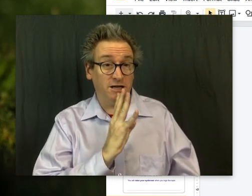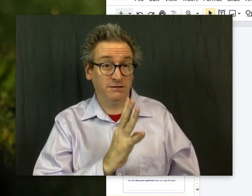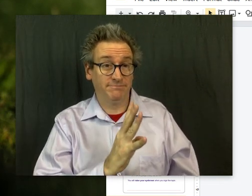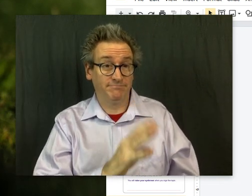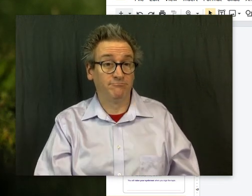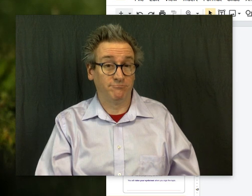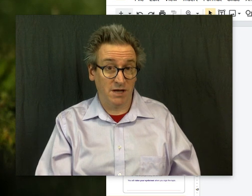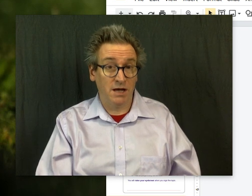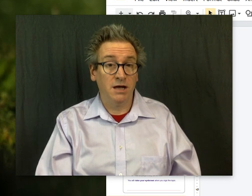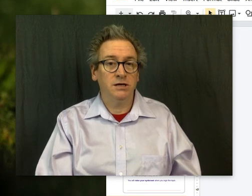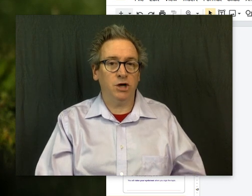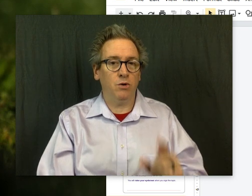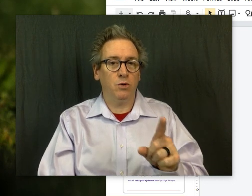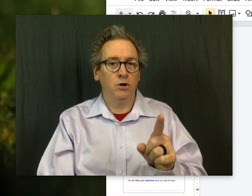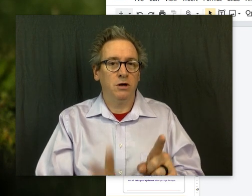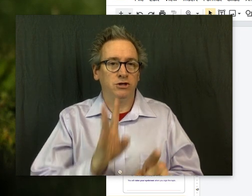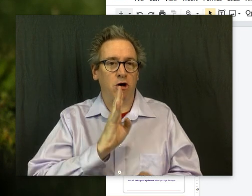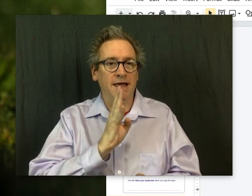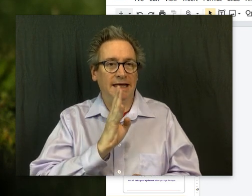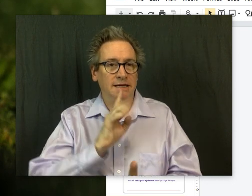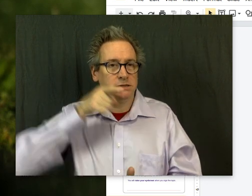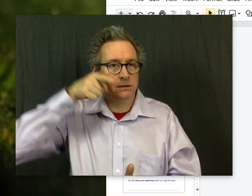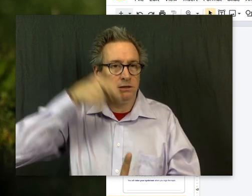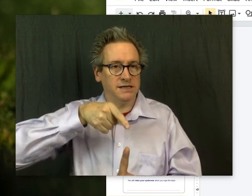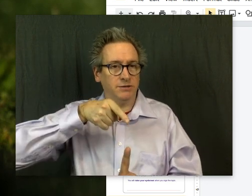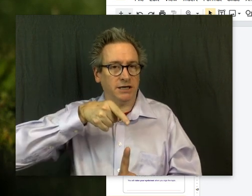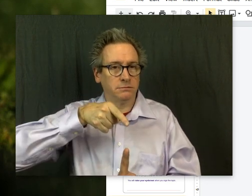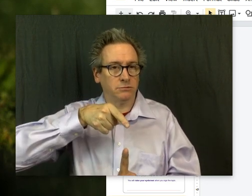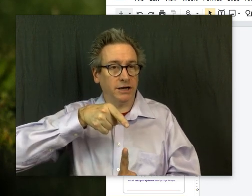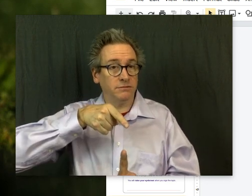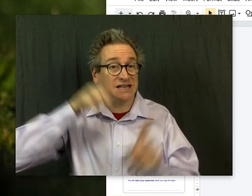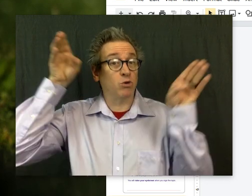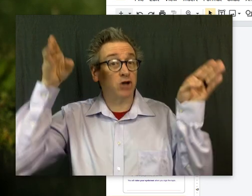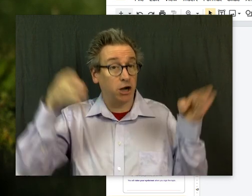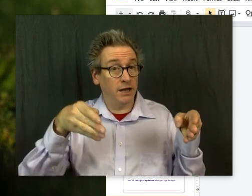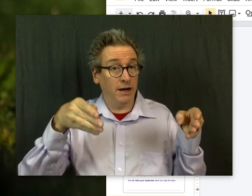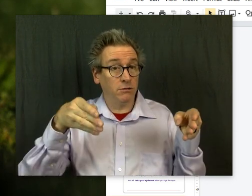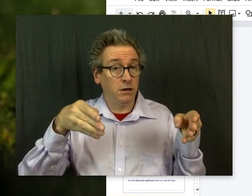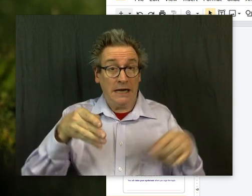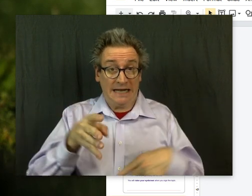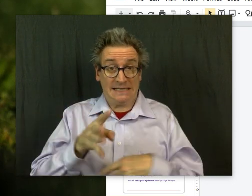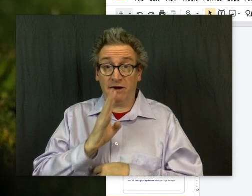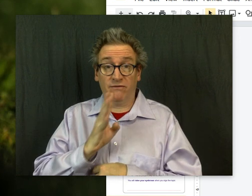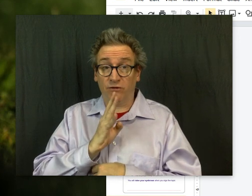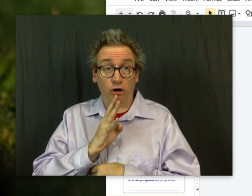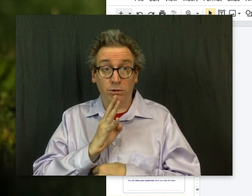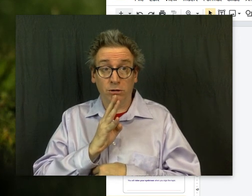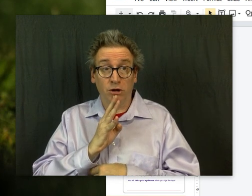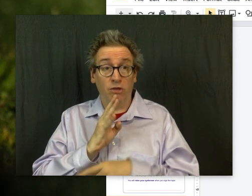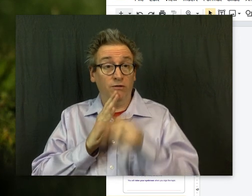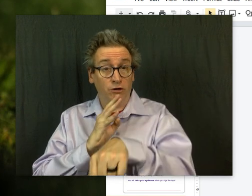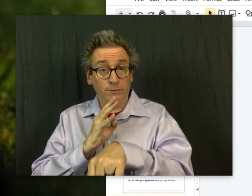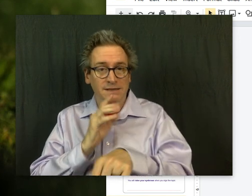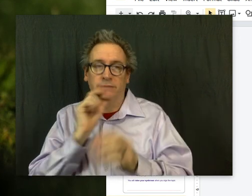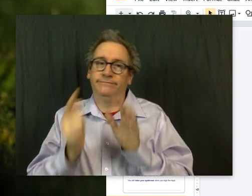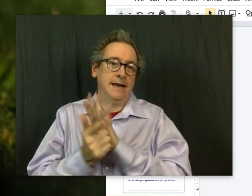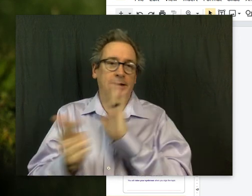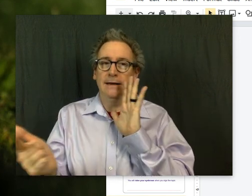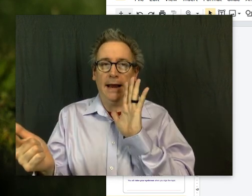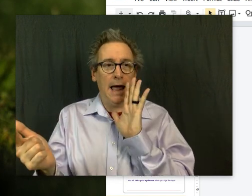Talking. So talking is the subject, right? That's what we're talking about. It's not a verb. The verb